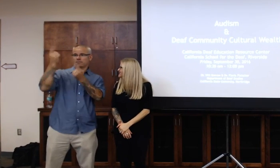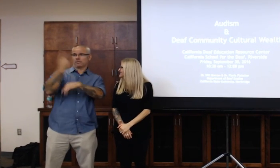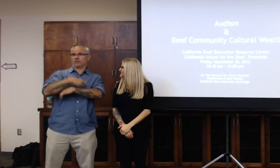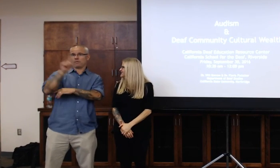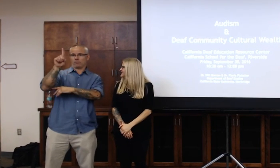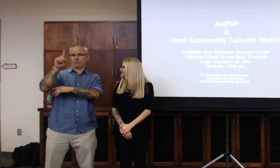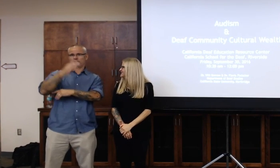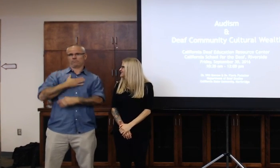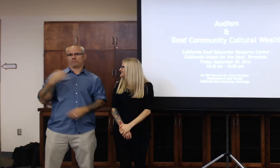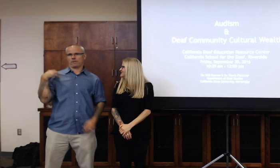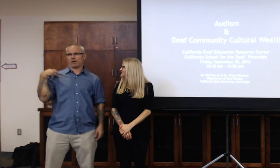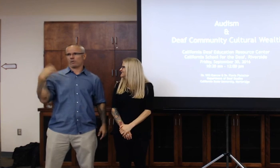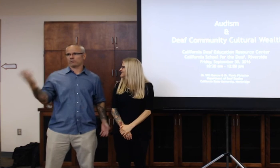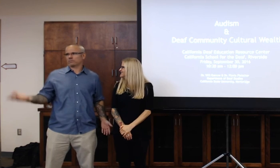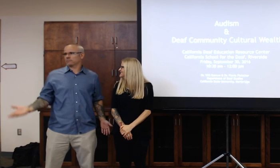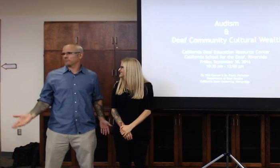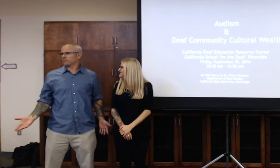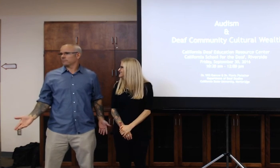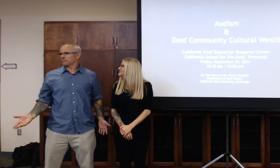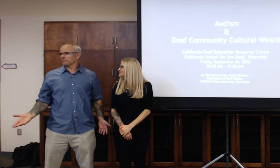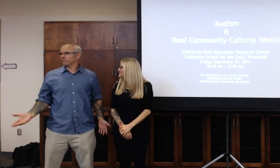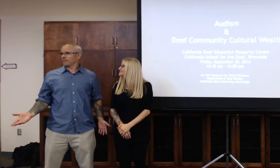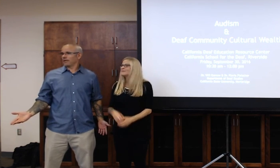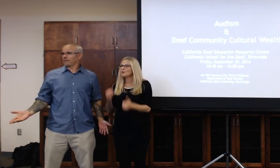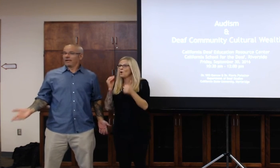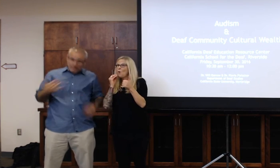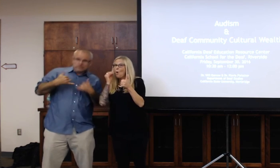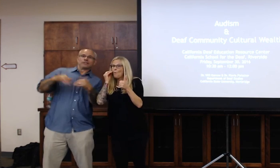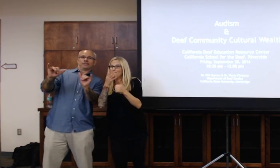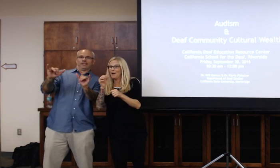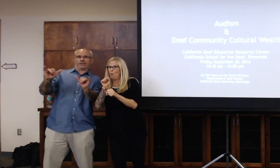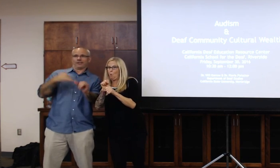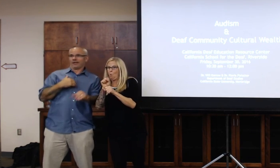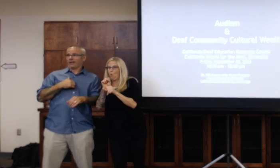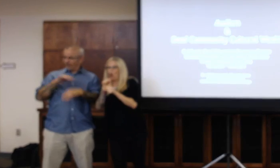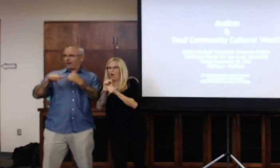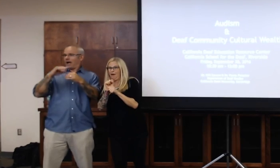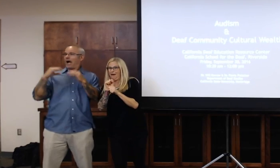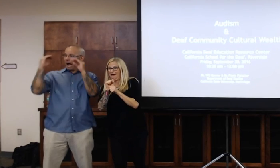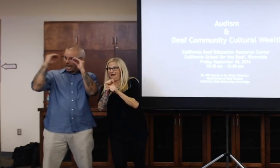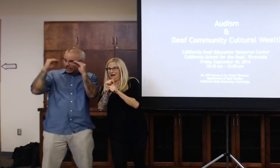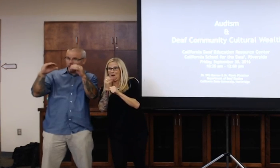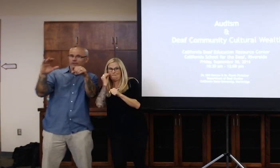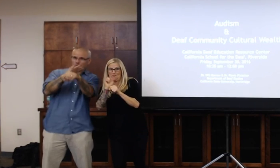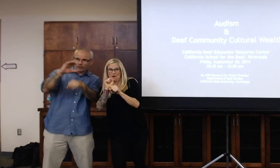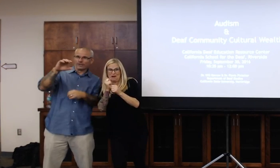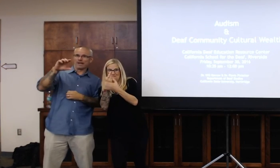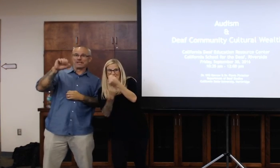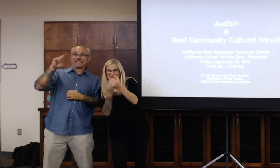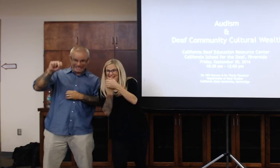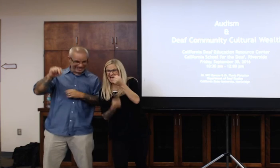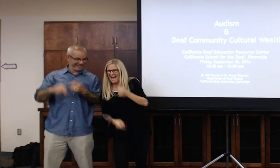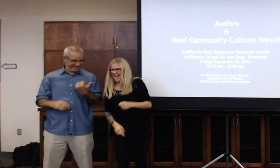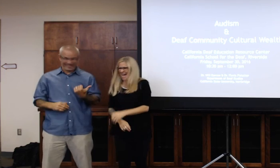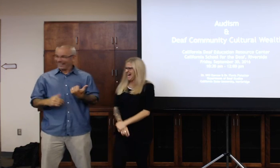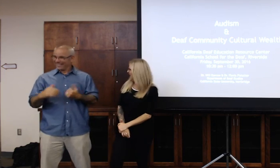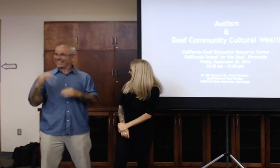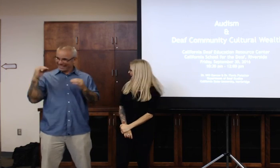Well, since day one, she's been my boss, I gotta be honest. Let's be real, she's still, to this day. Home and work. Teach full-time CSUN,